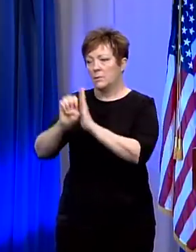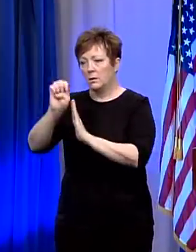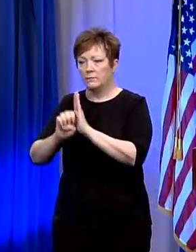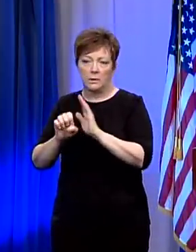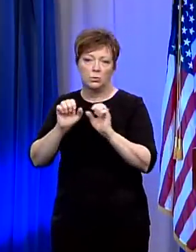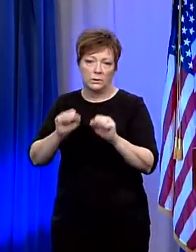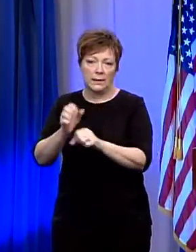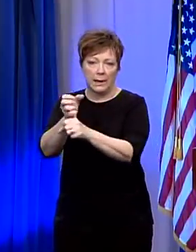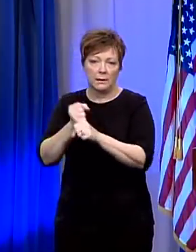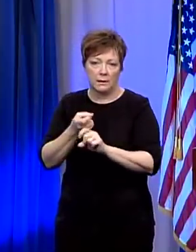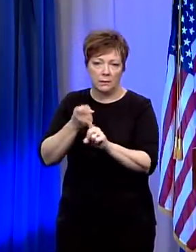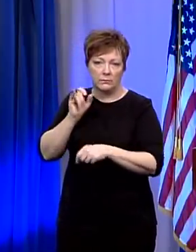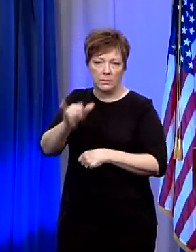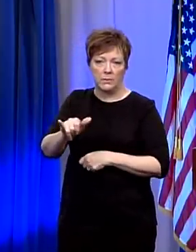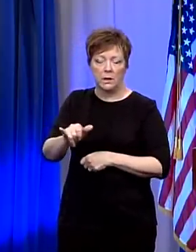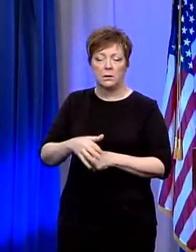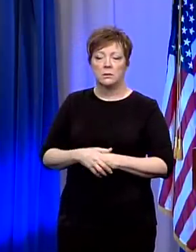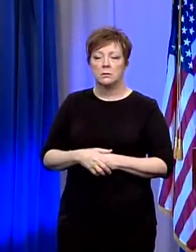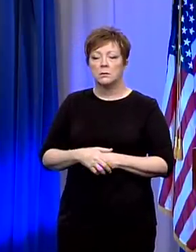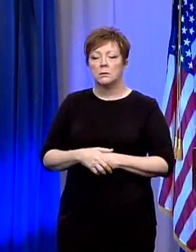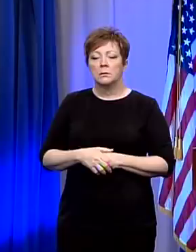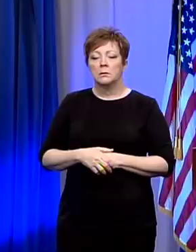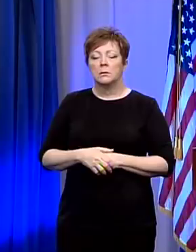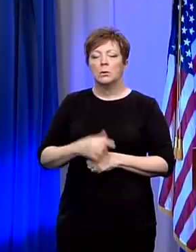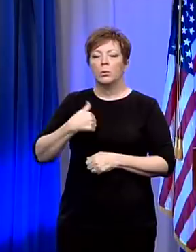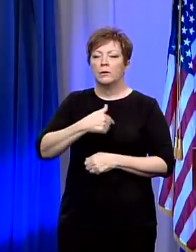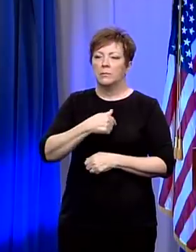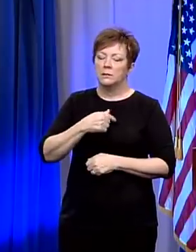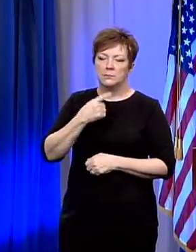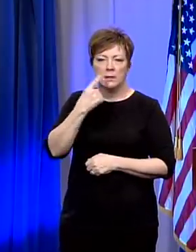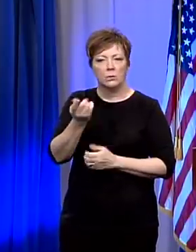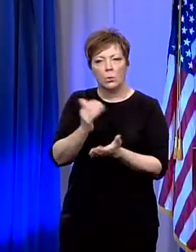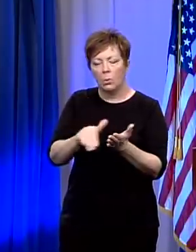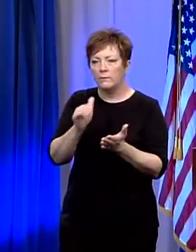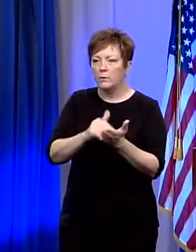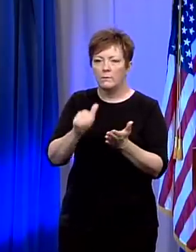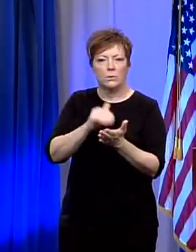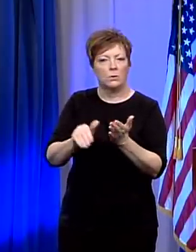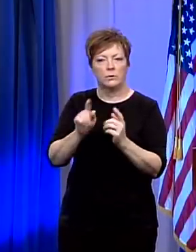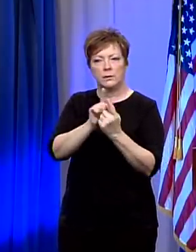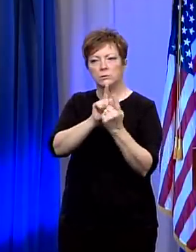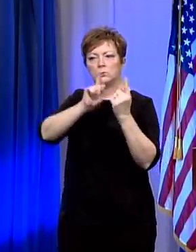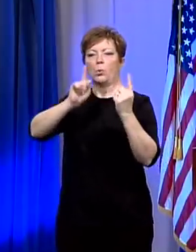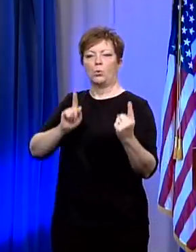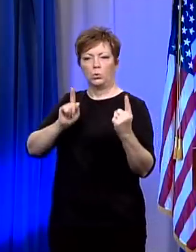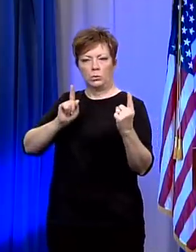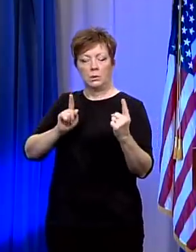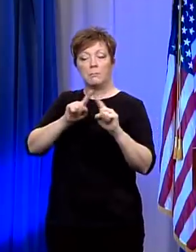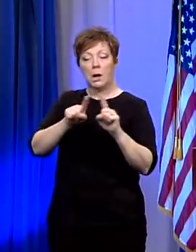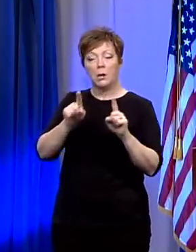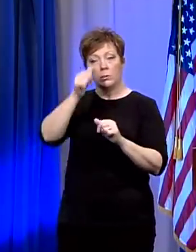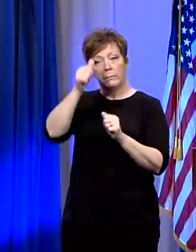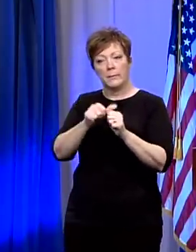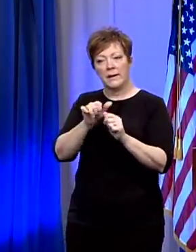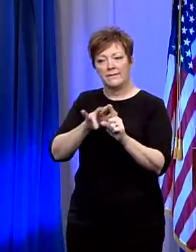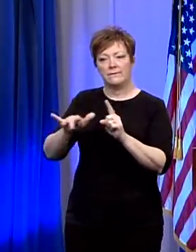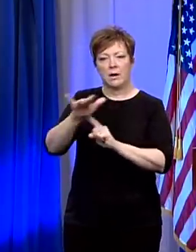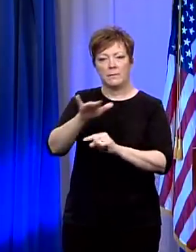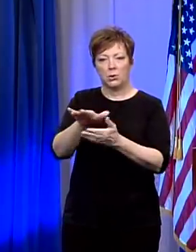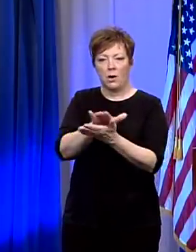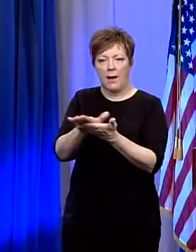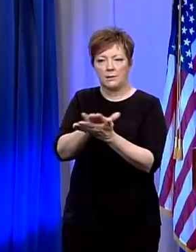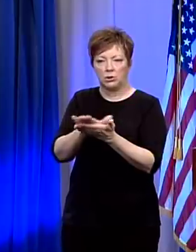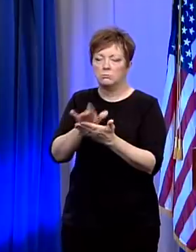possibility. We have been preaching social distancing, and I don't want to forget to mention that environmental hygiene is also